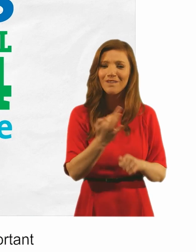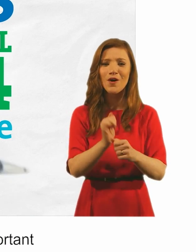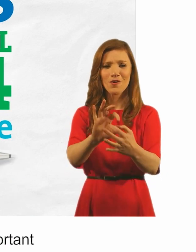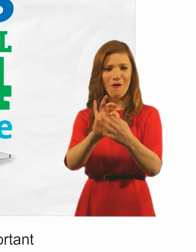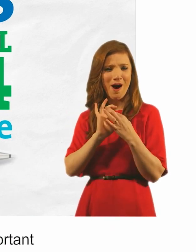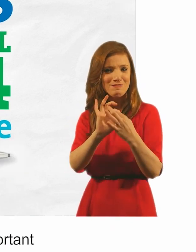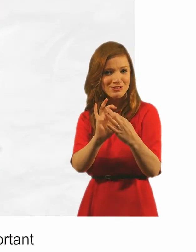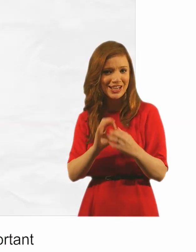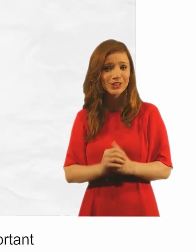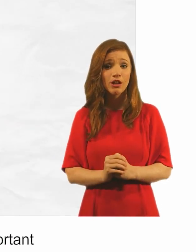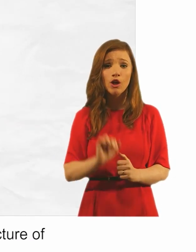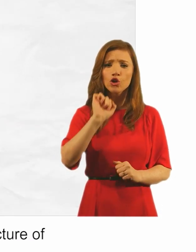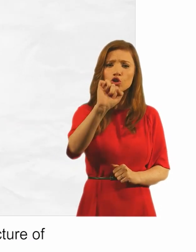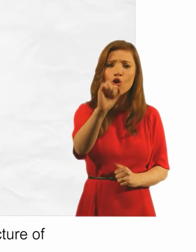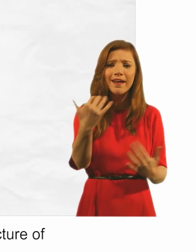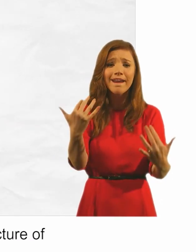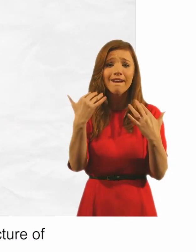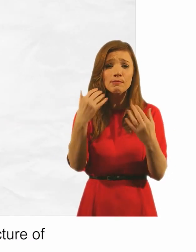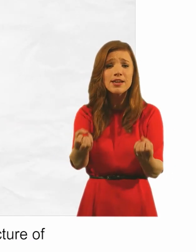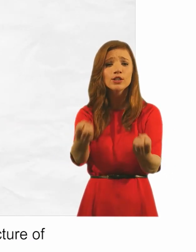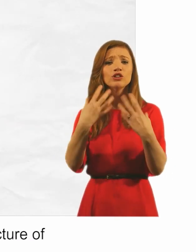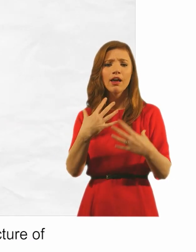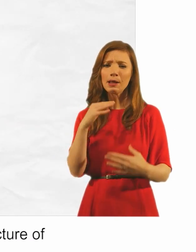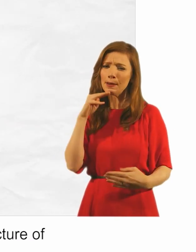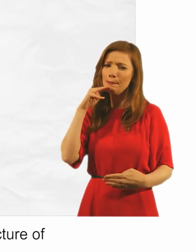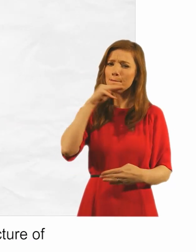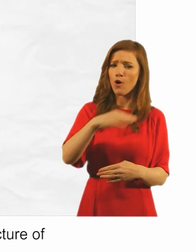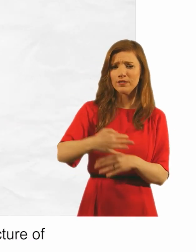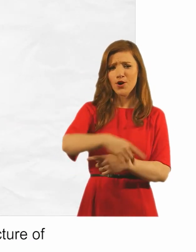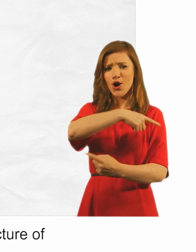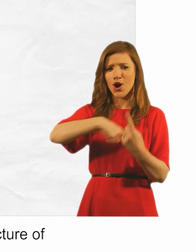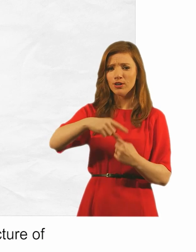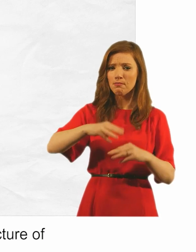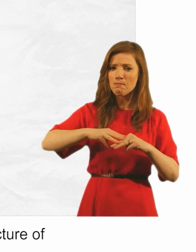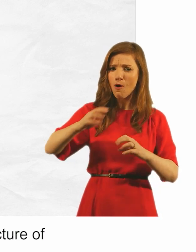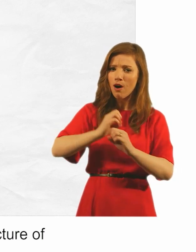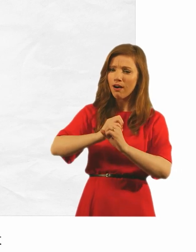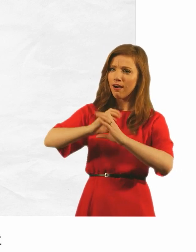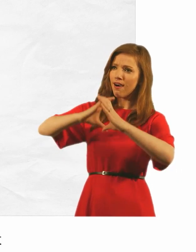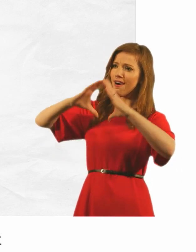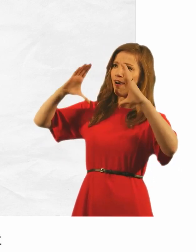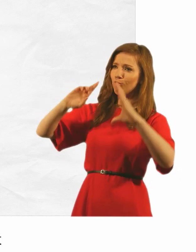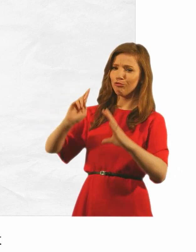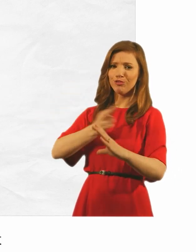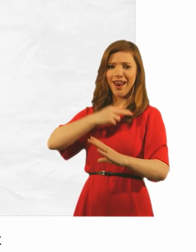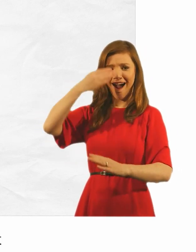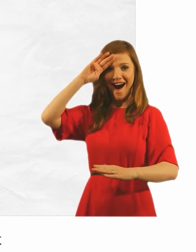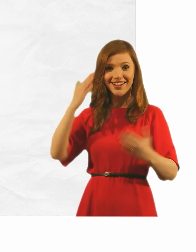census information is really important and will now form part of the bigger picture of census data in Ireland. For more